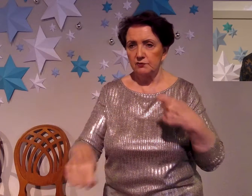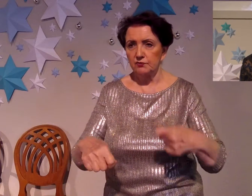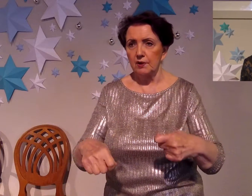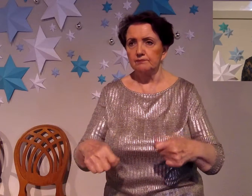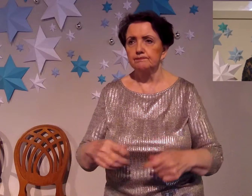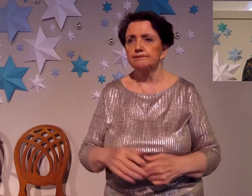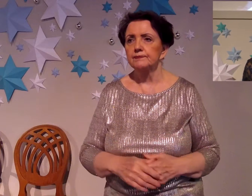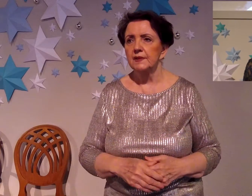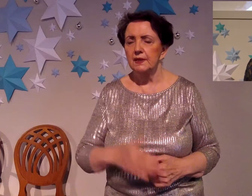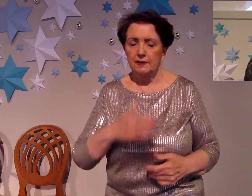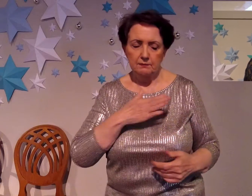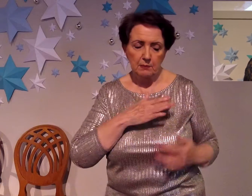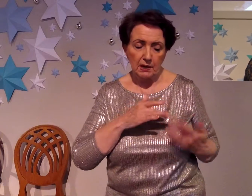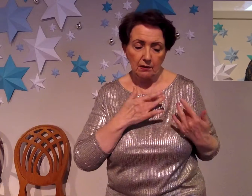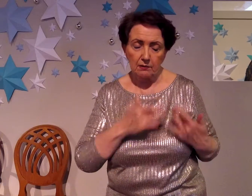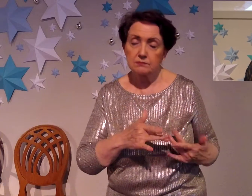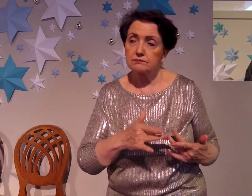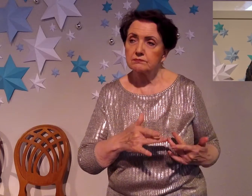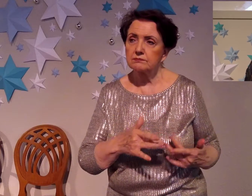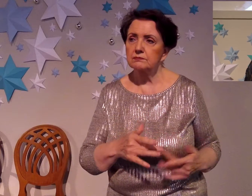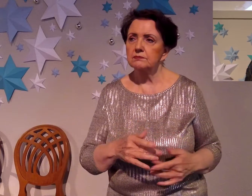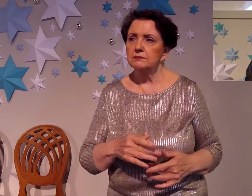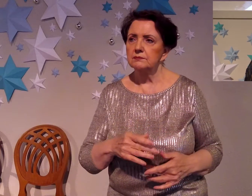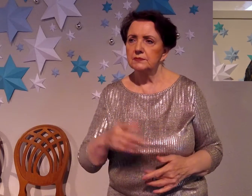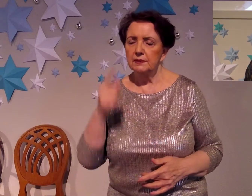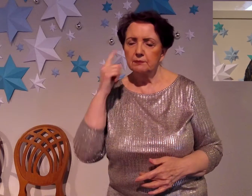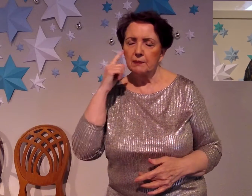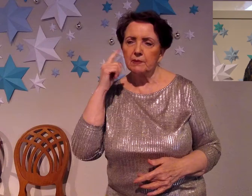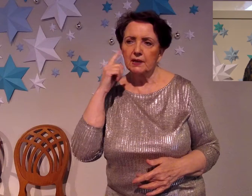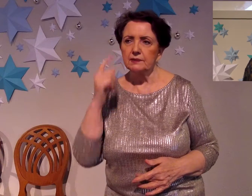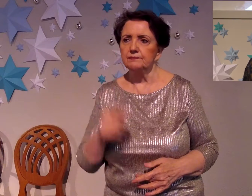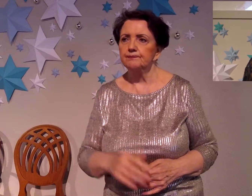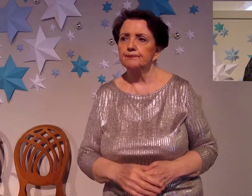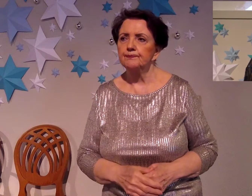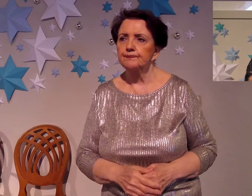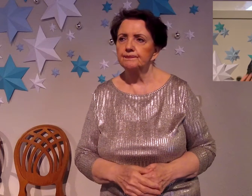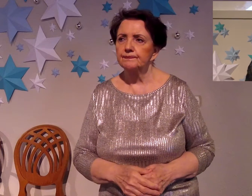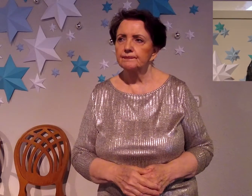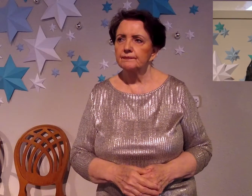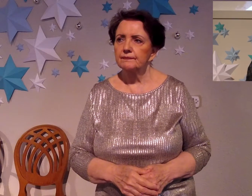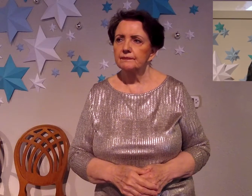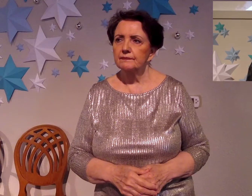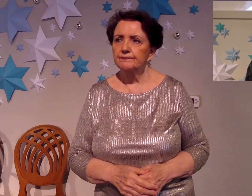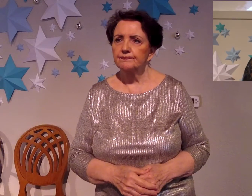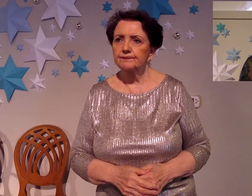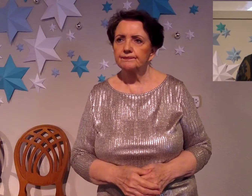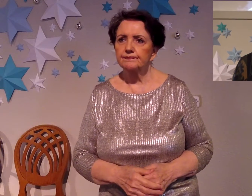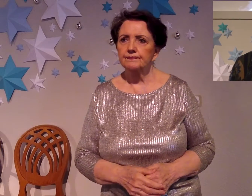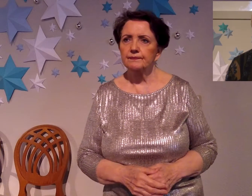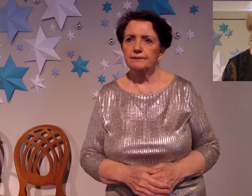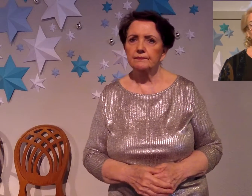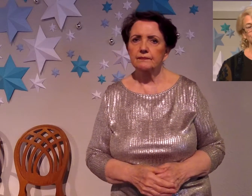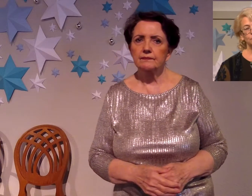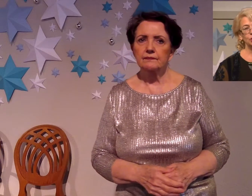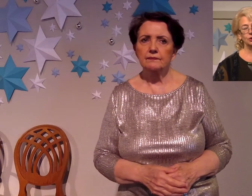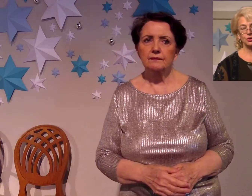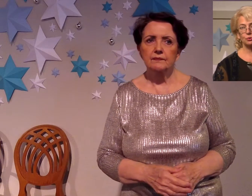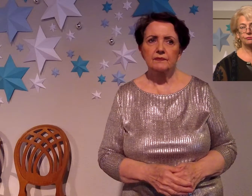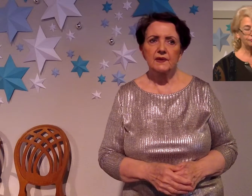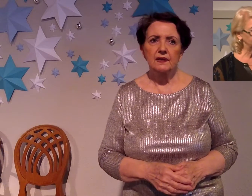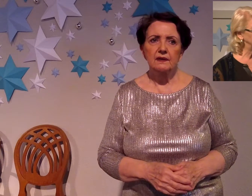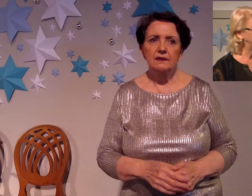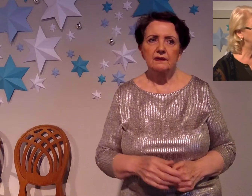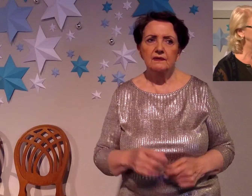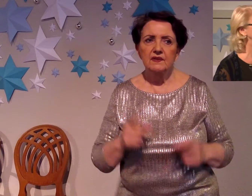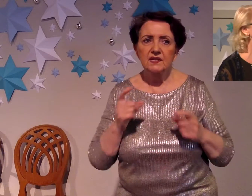in my own heart and in my own mind. For me, the evil spirits